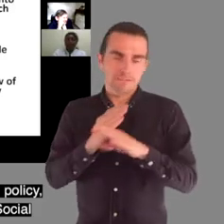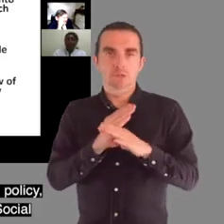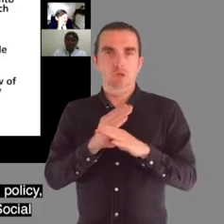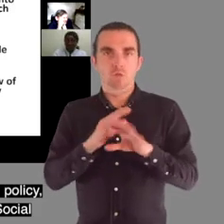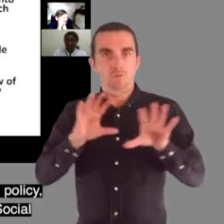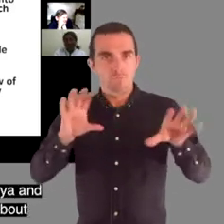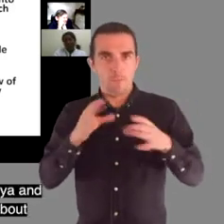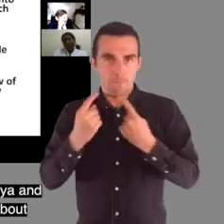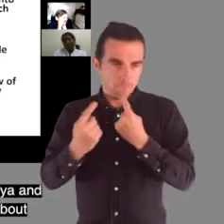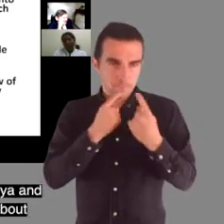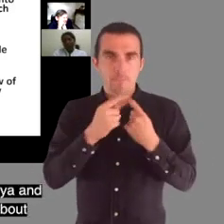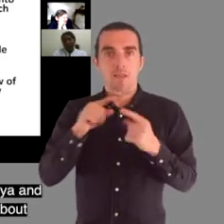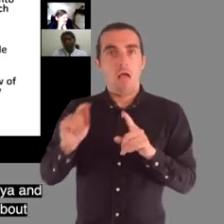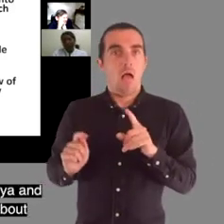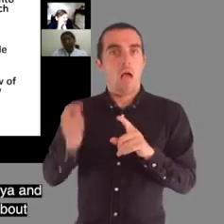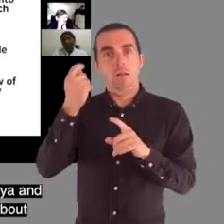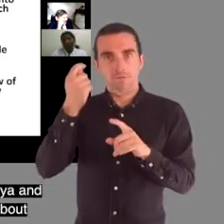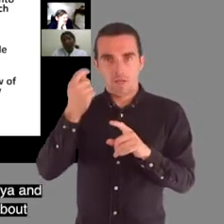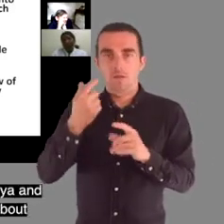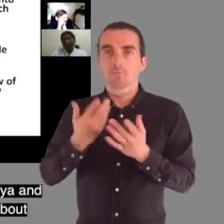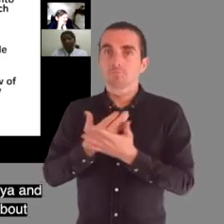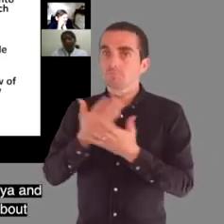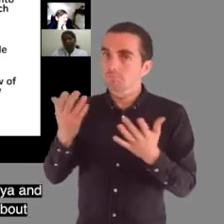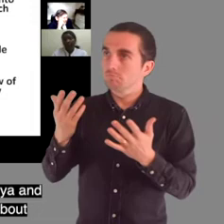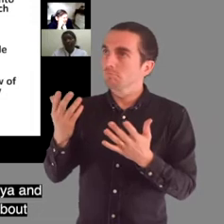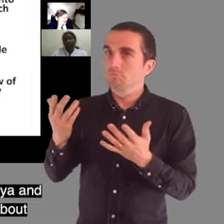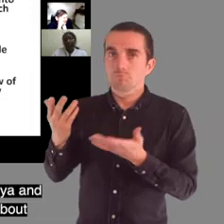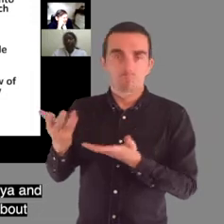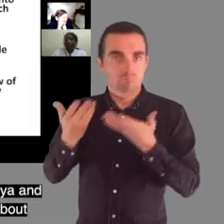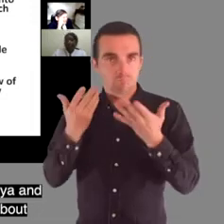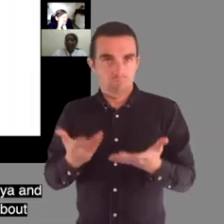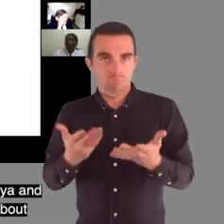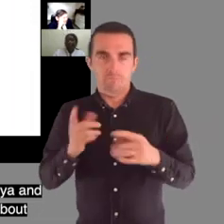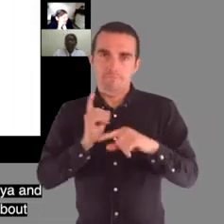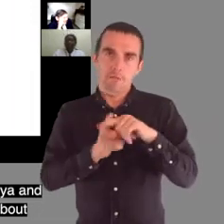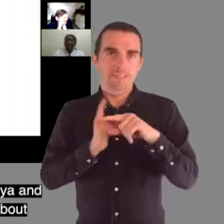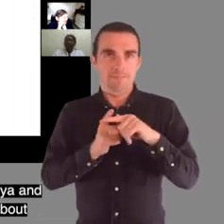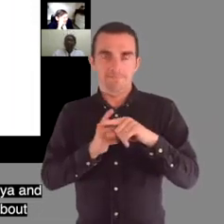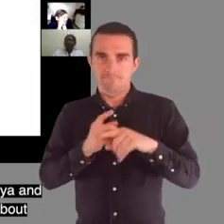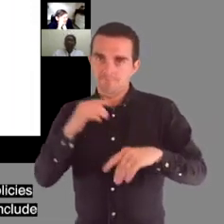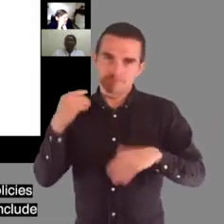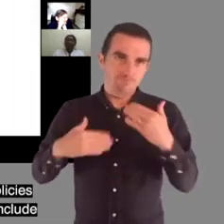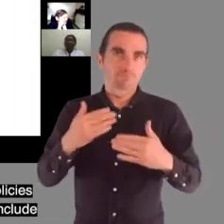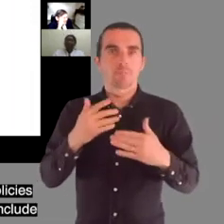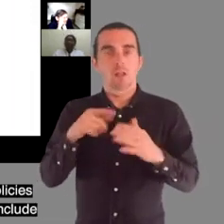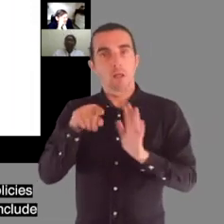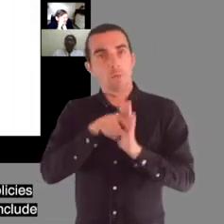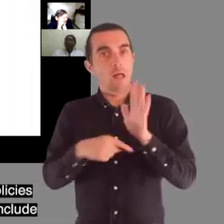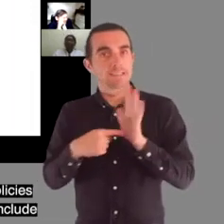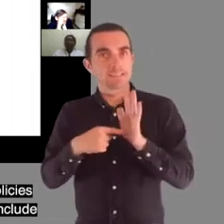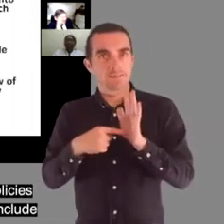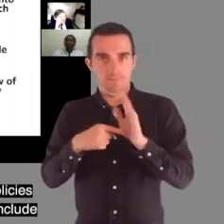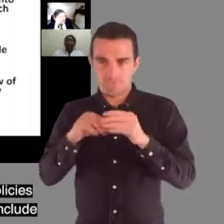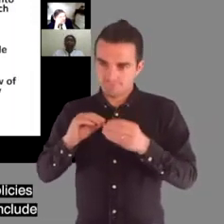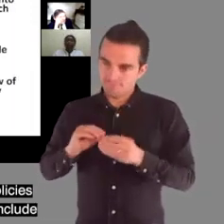Social Protection Actors Forum in Kenya. And all these have brought about positive impacts